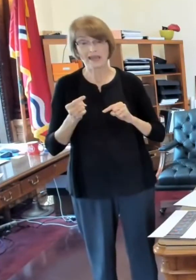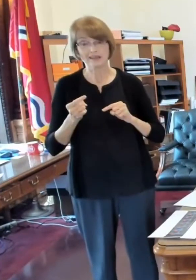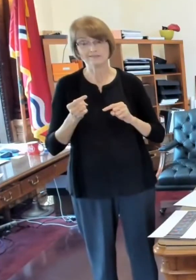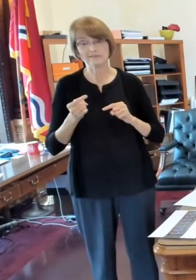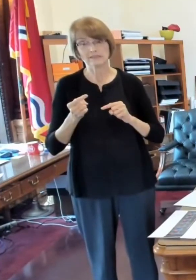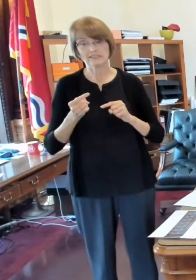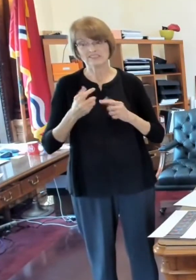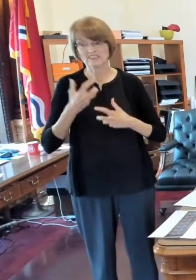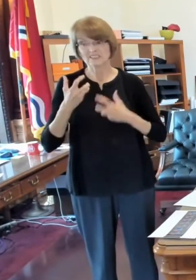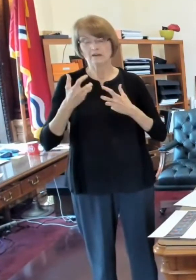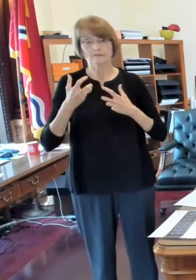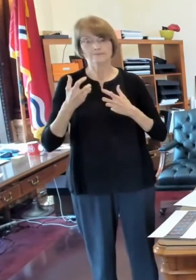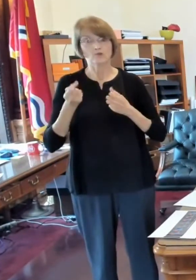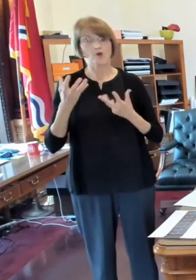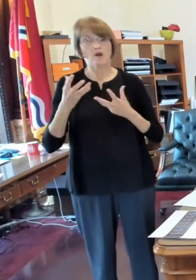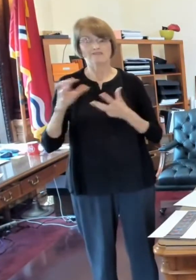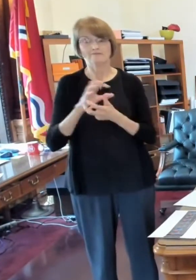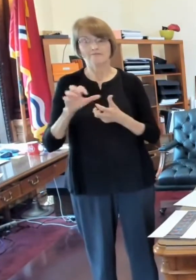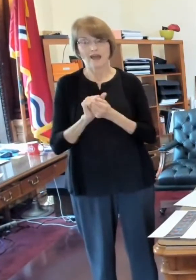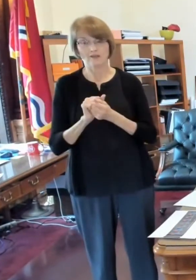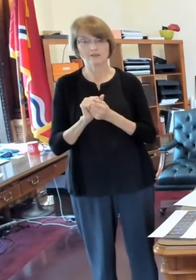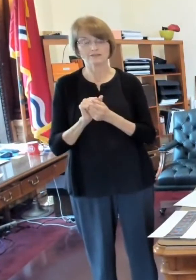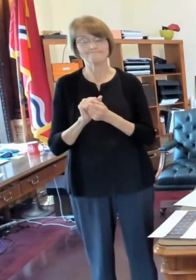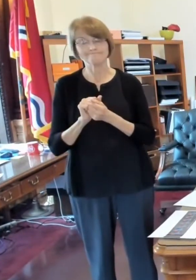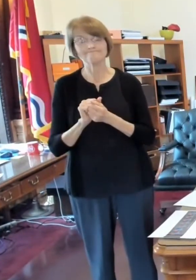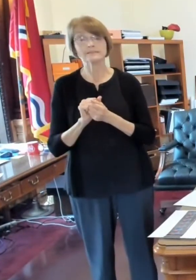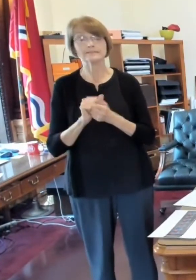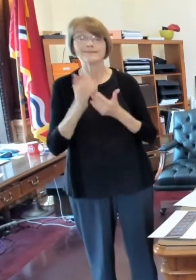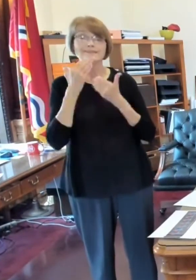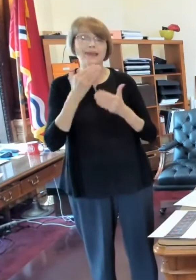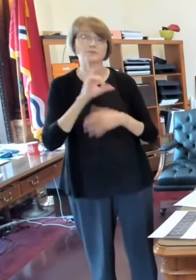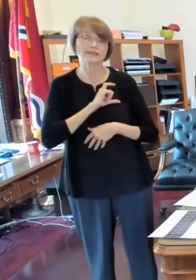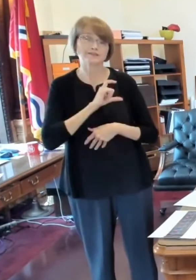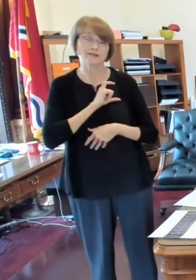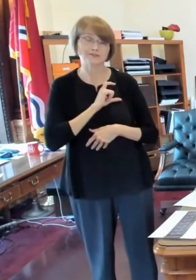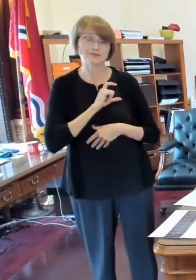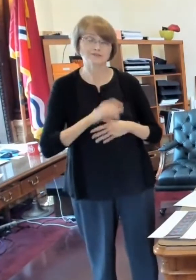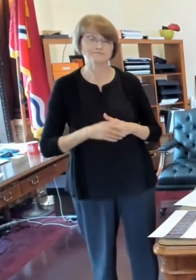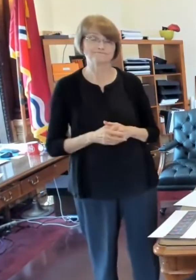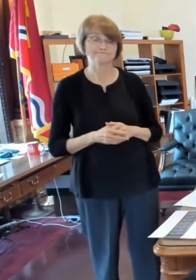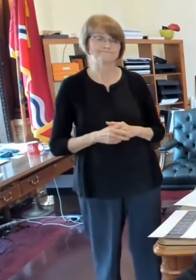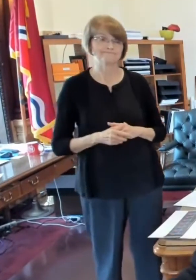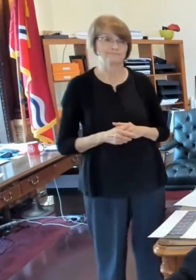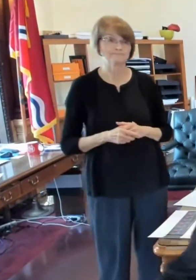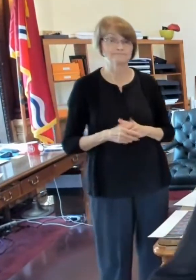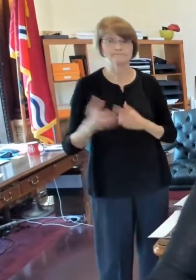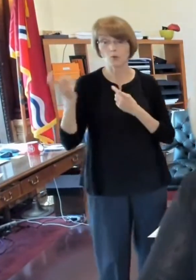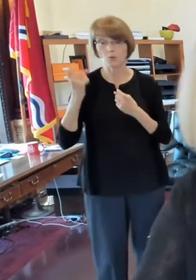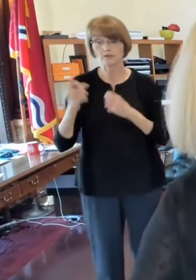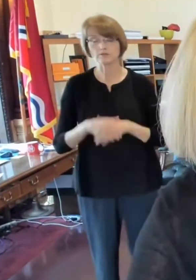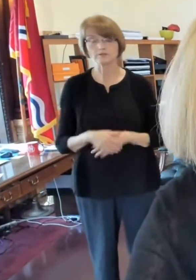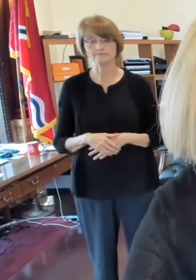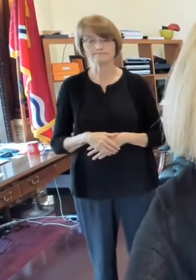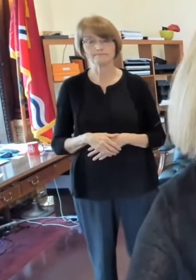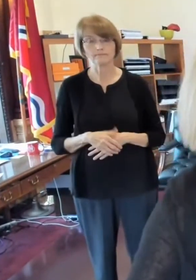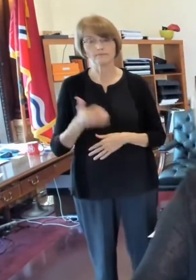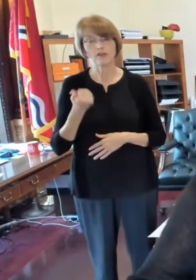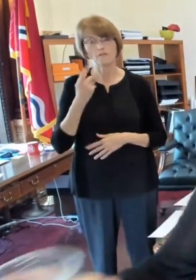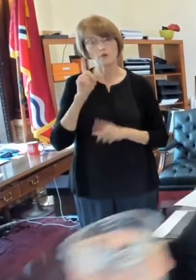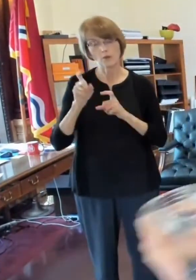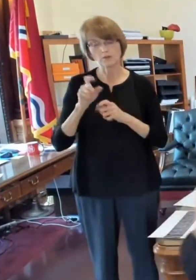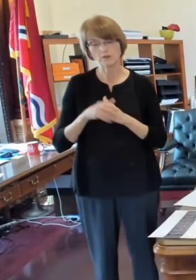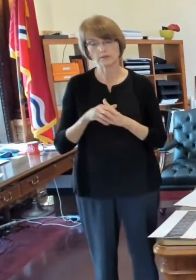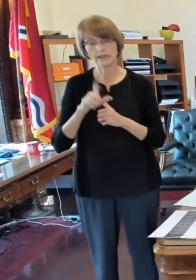we are seeing in our community. So thank you to our police officers. So, questions? Couple questions today,